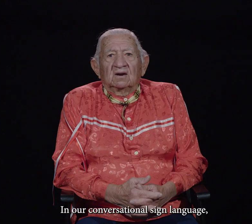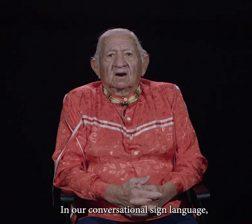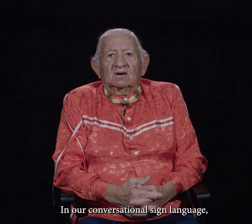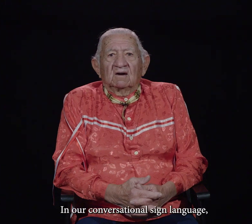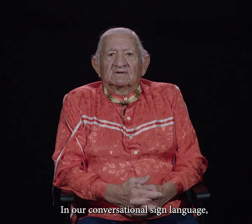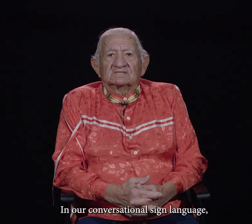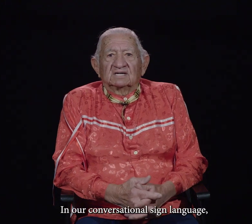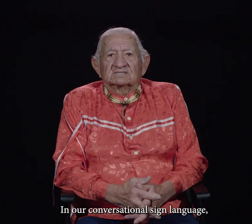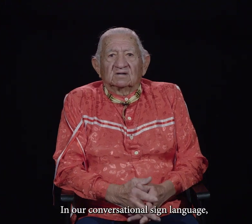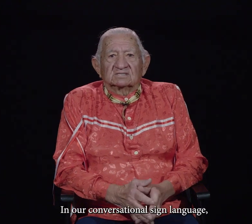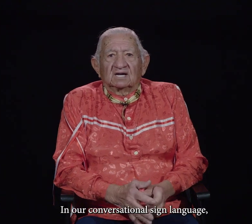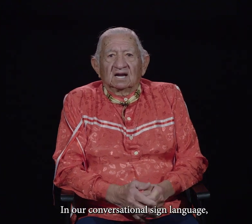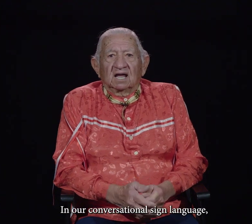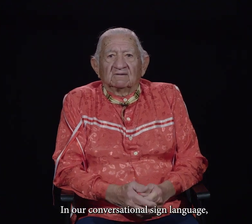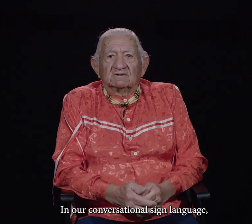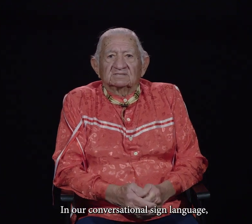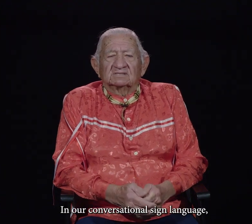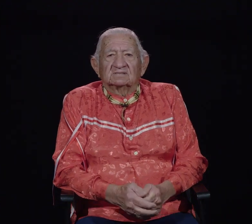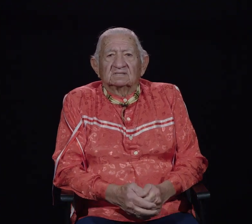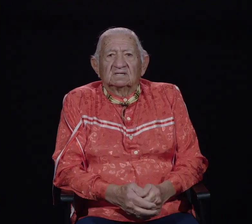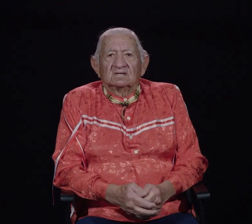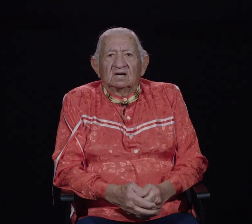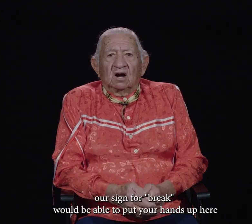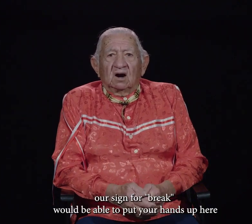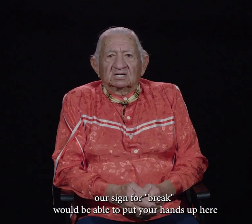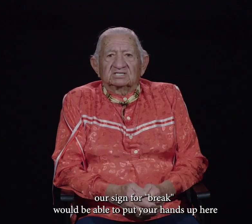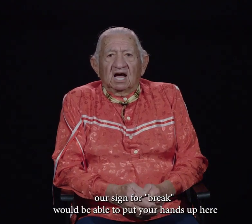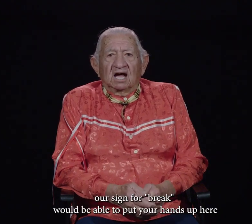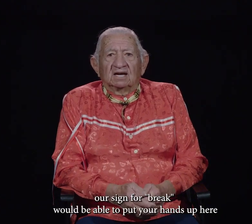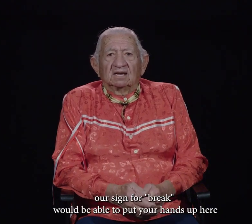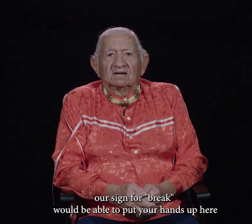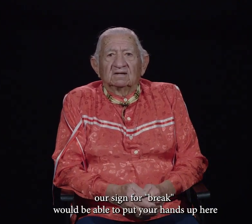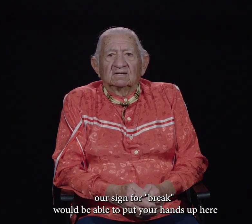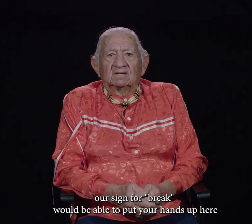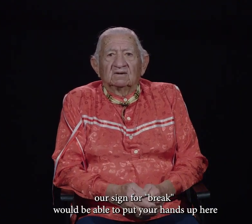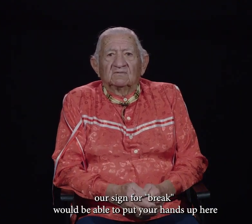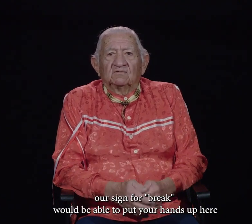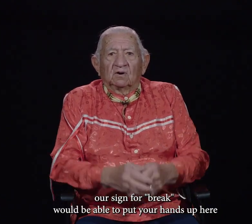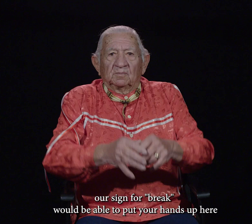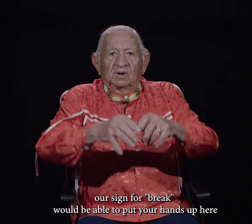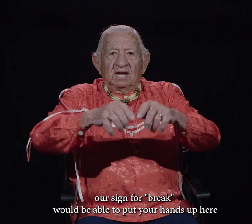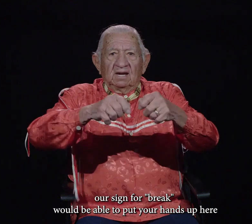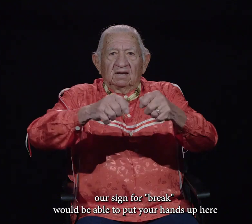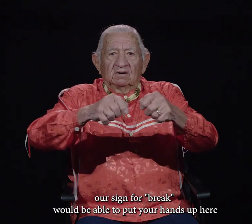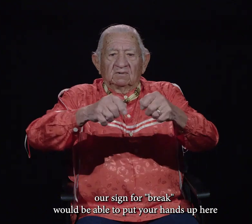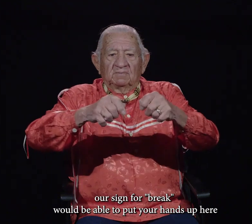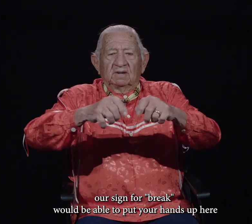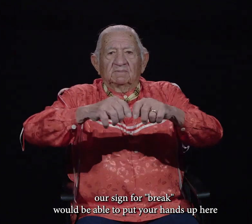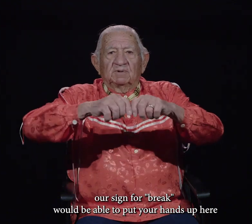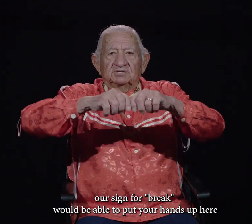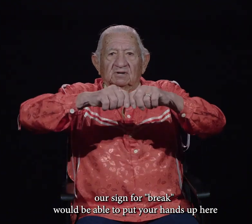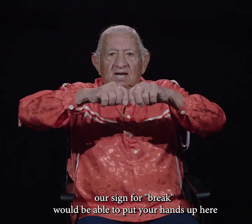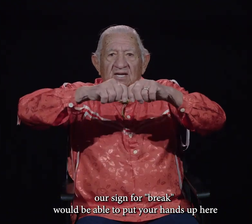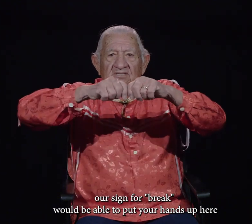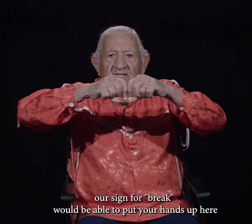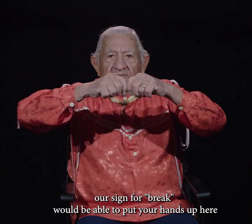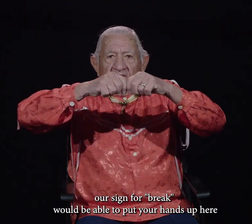In our conversational sign language, our sign for break would be able to put your hands up